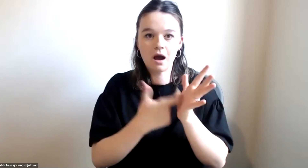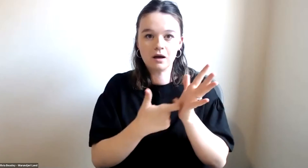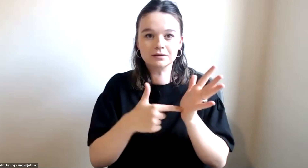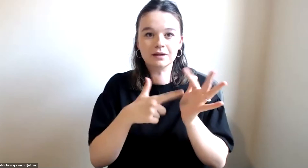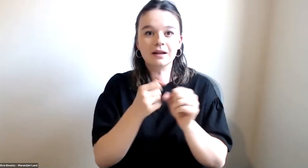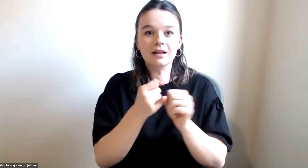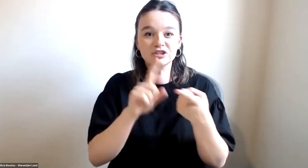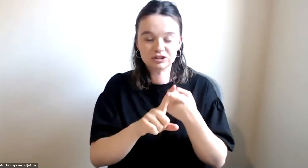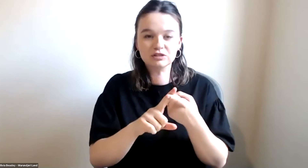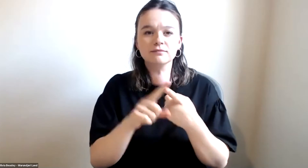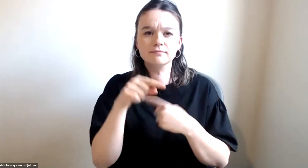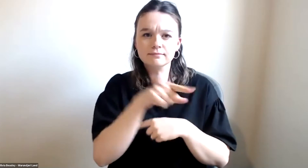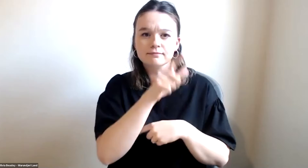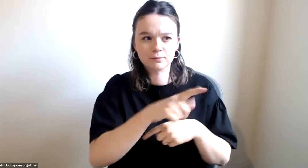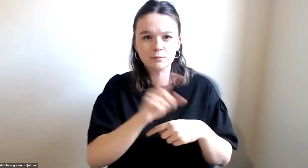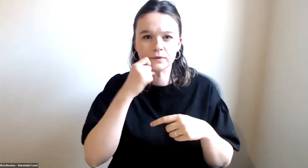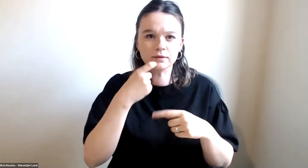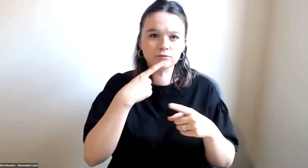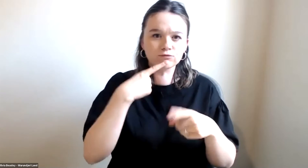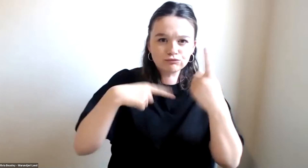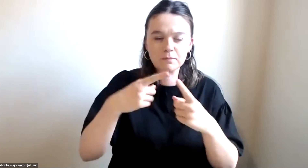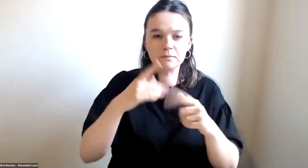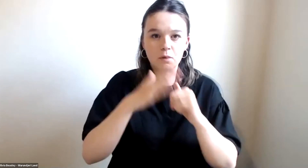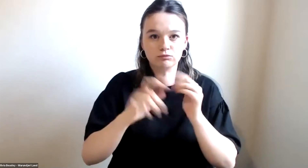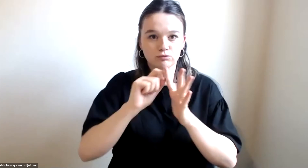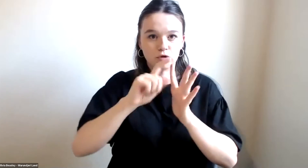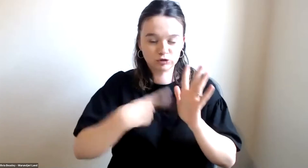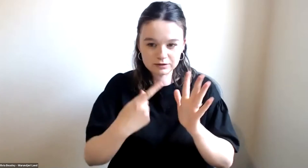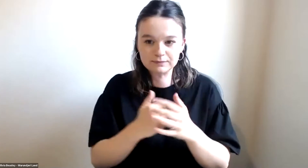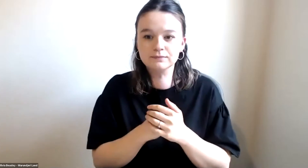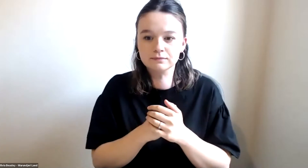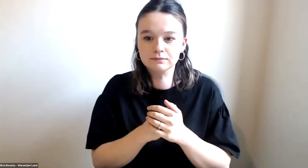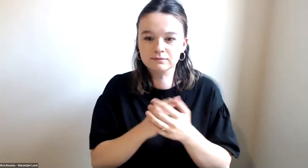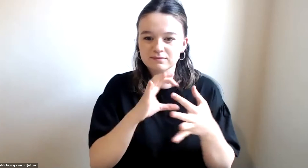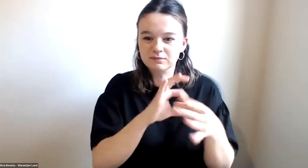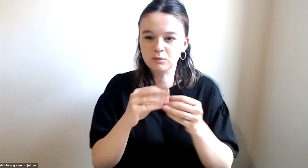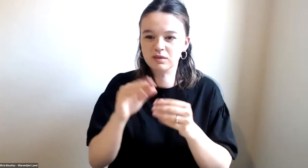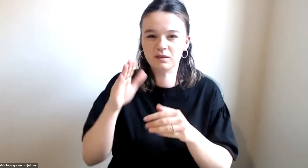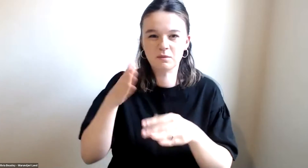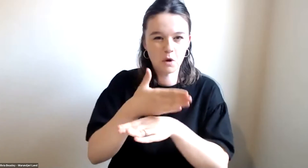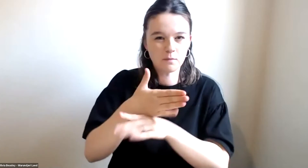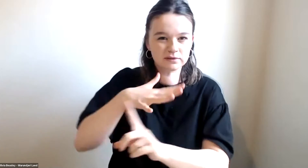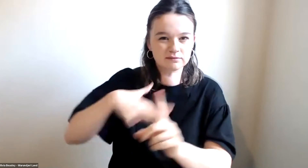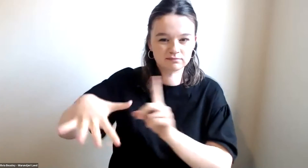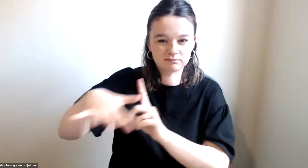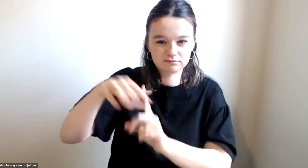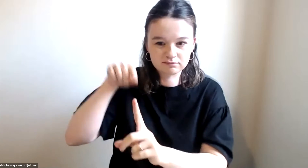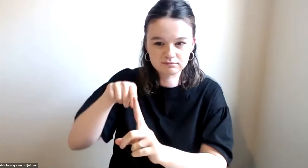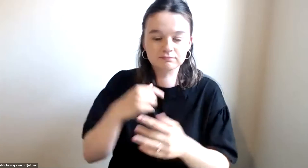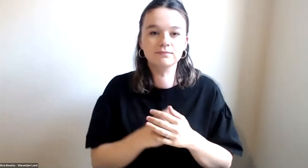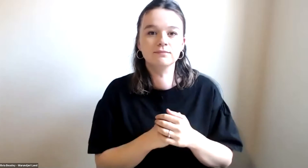We'll also have Sam Cartledge join us on screen, and he will talk to a particular